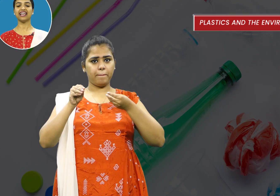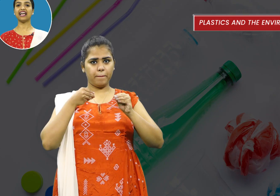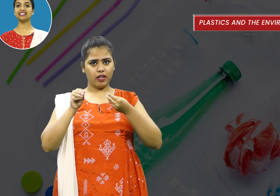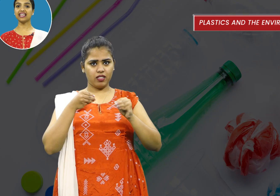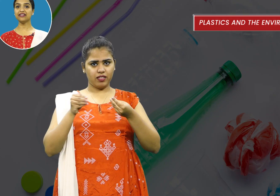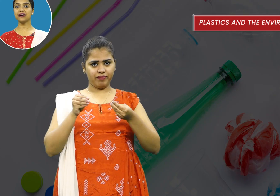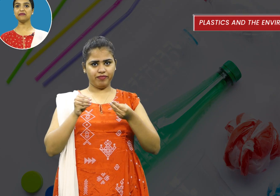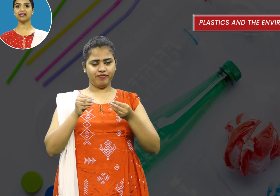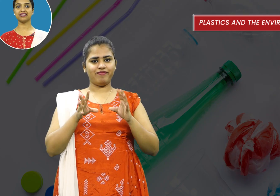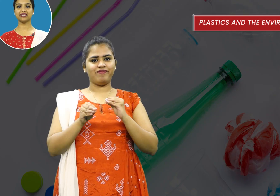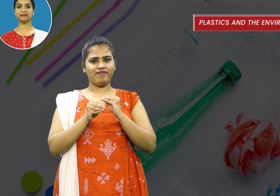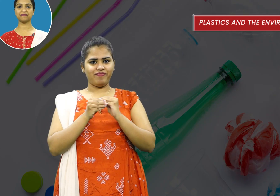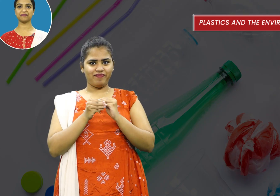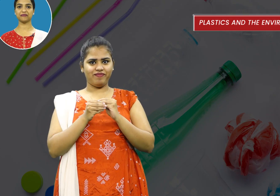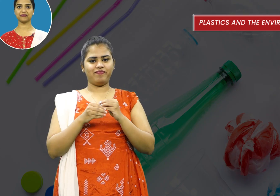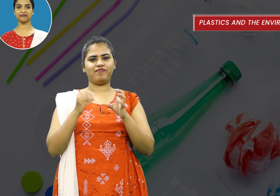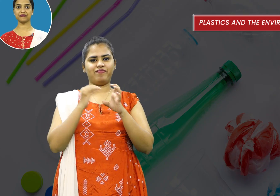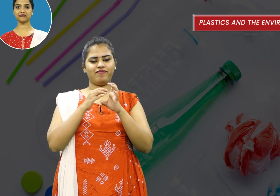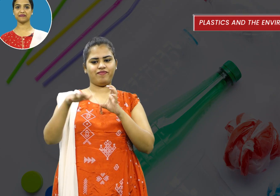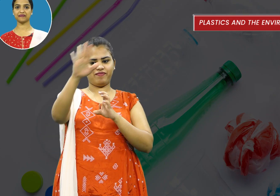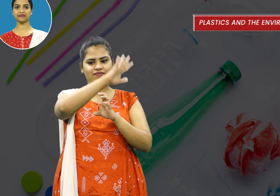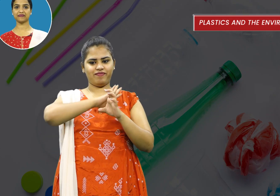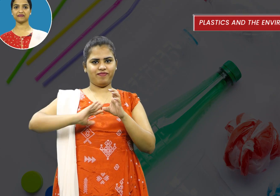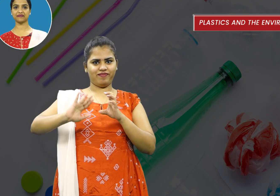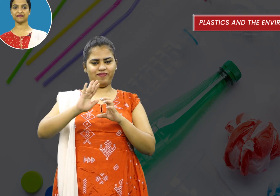Plastics and the environment.